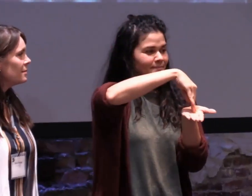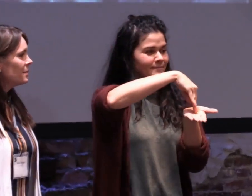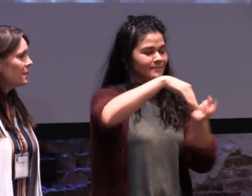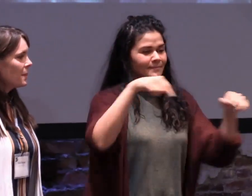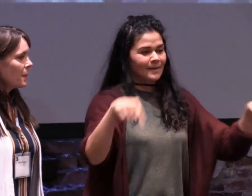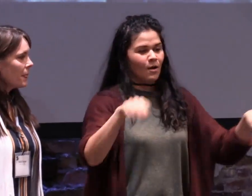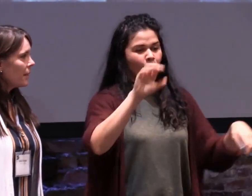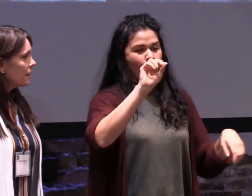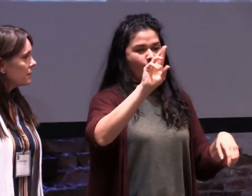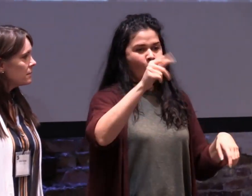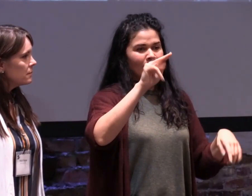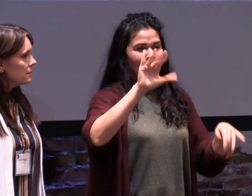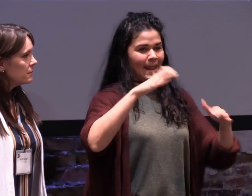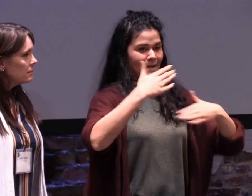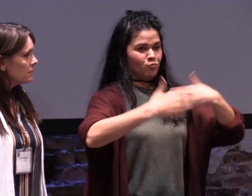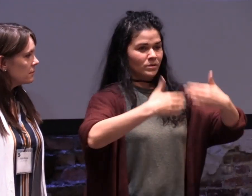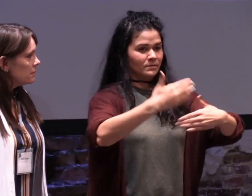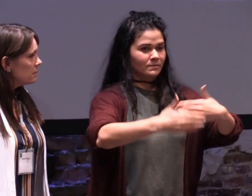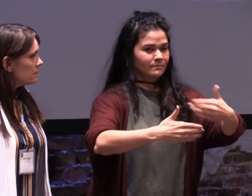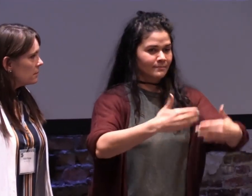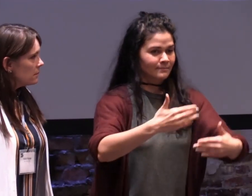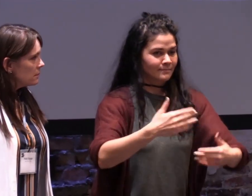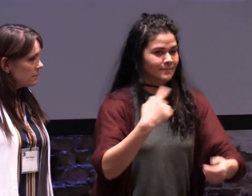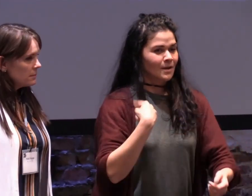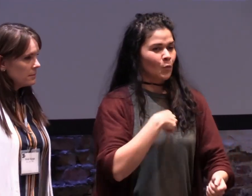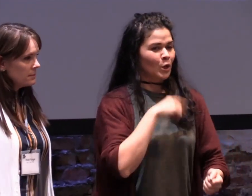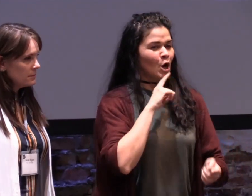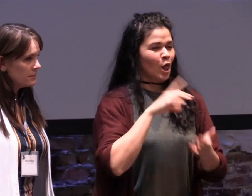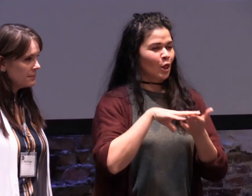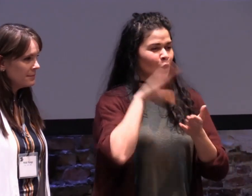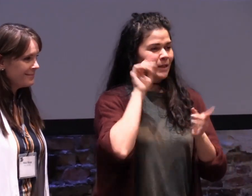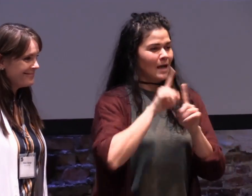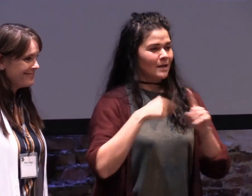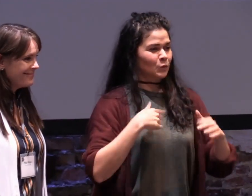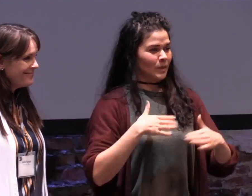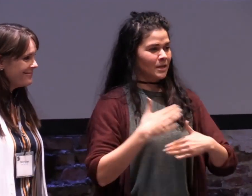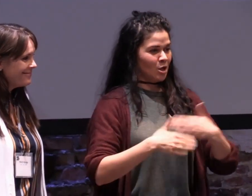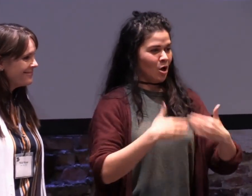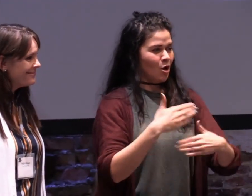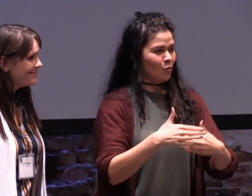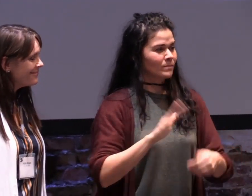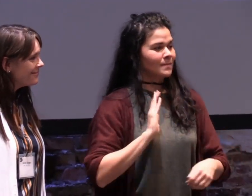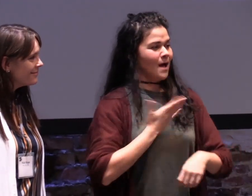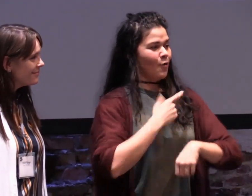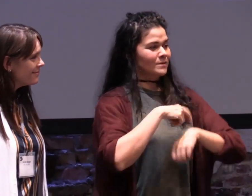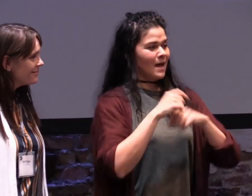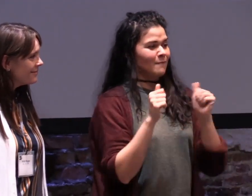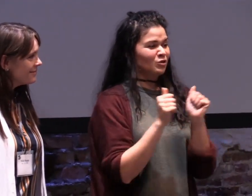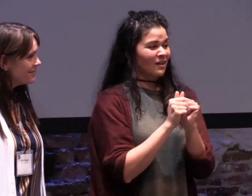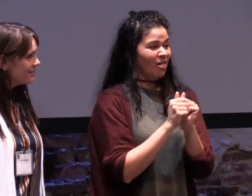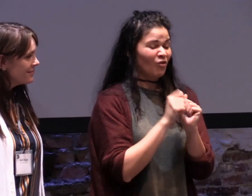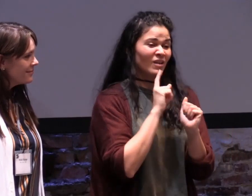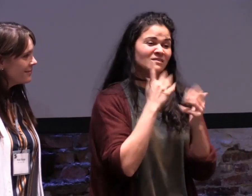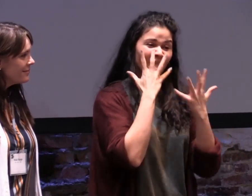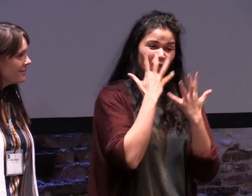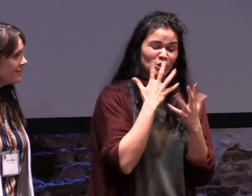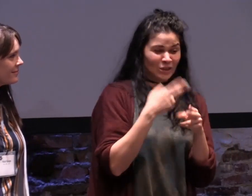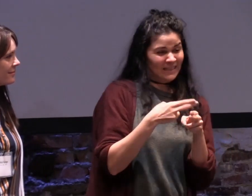Hi, this is Alexandria again. We're going to continue with this process, and as we go on, we're going to